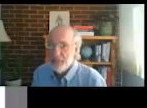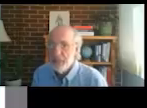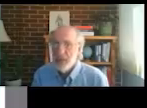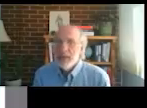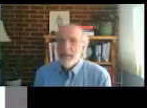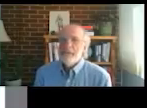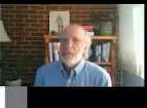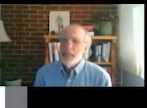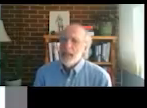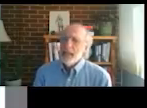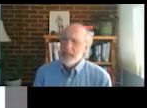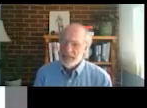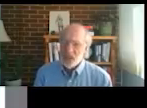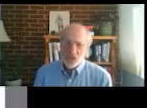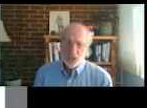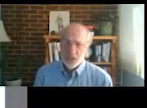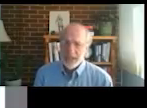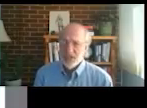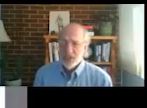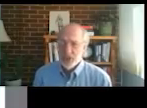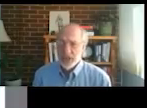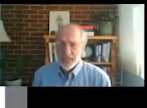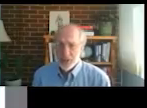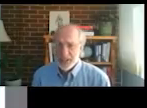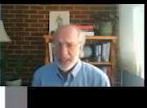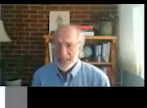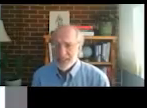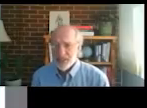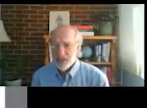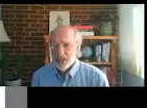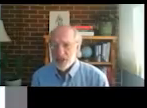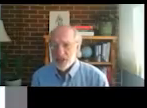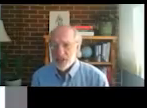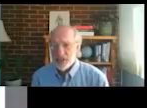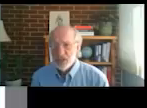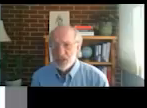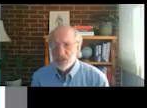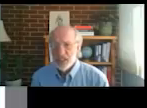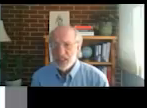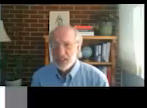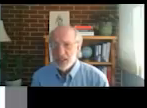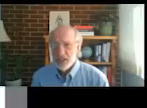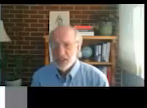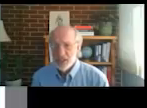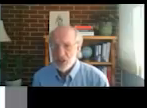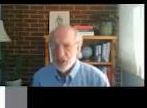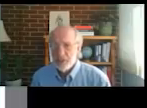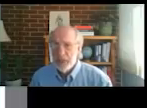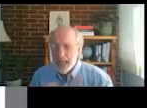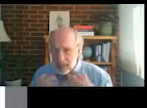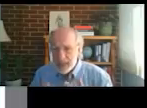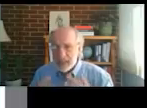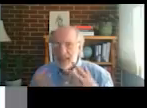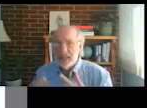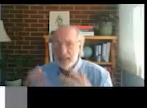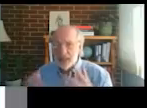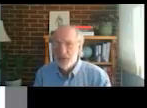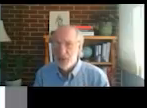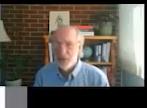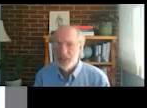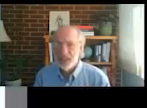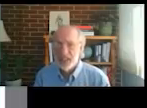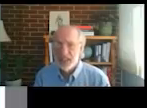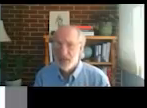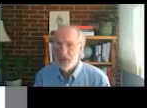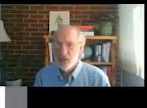time. This also leads to another key consideration teaching sign language, teaching manding in the